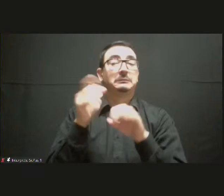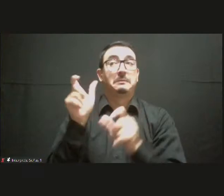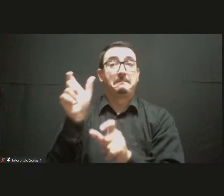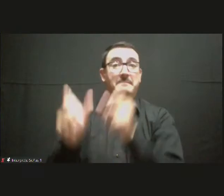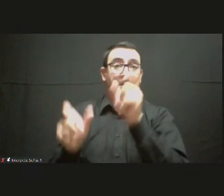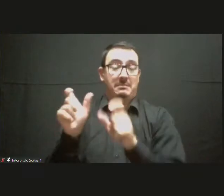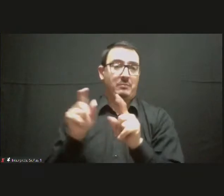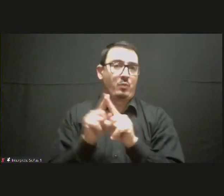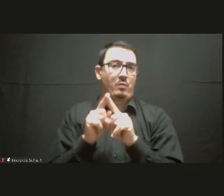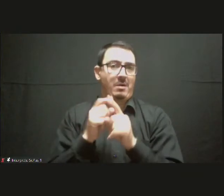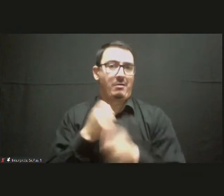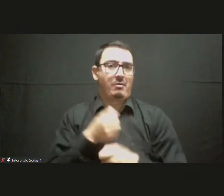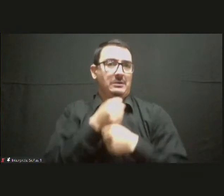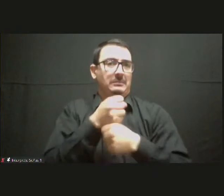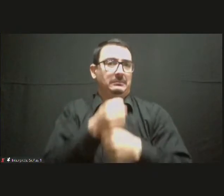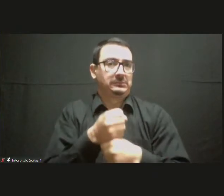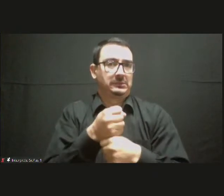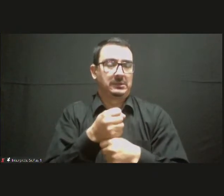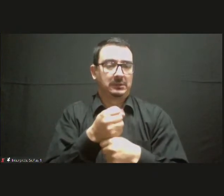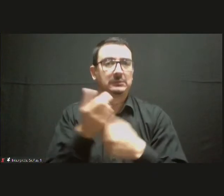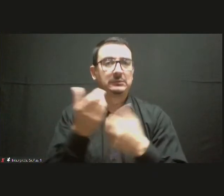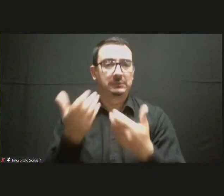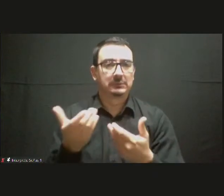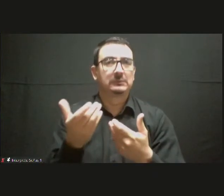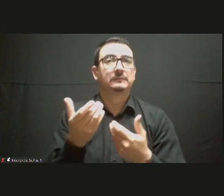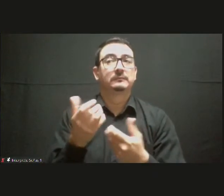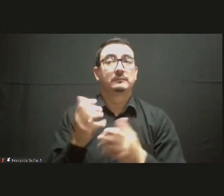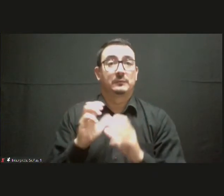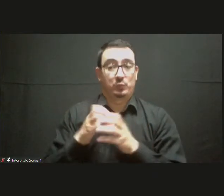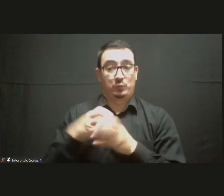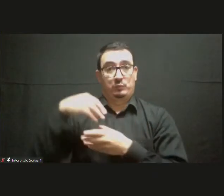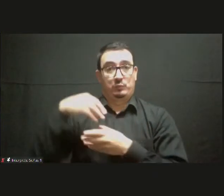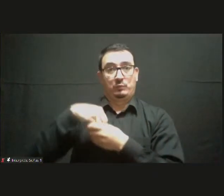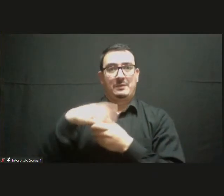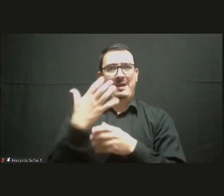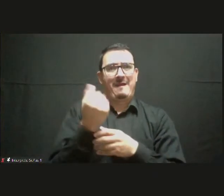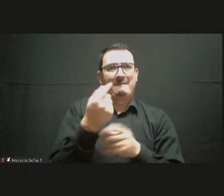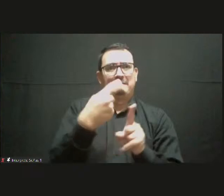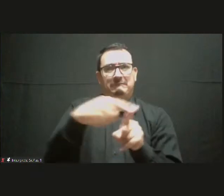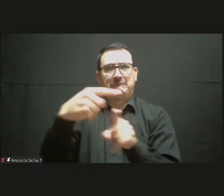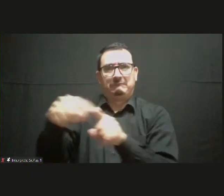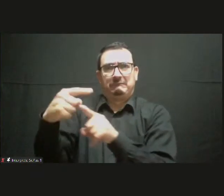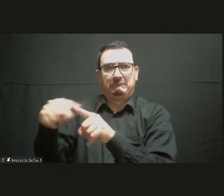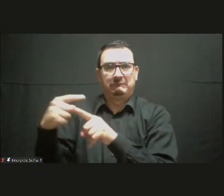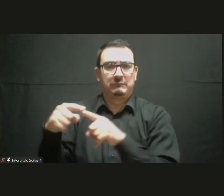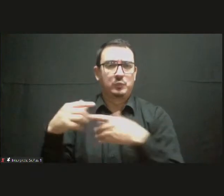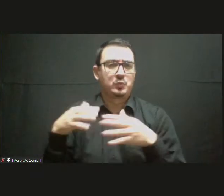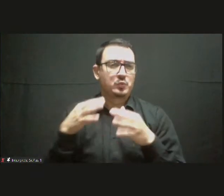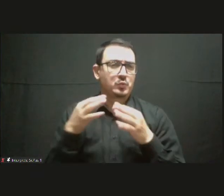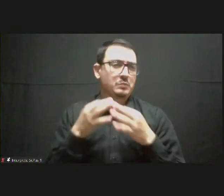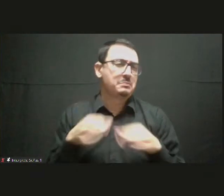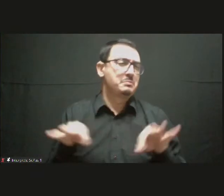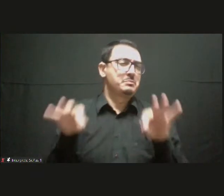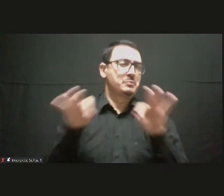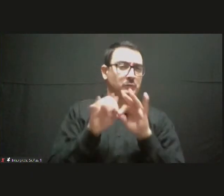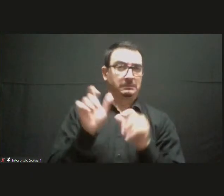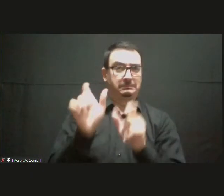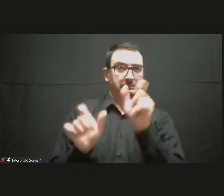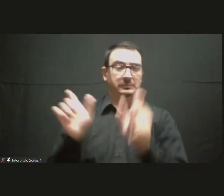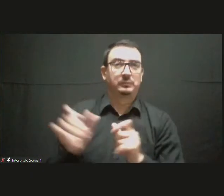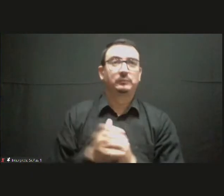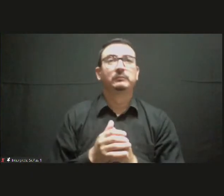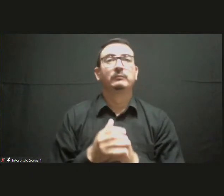how to increase the resilience and also the sustainability of this particular sector. And I would like to